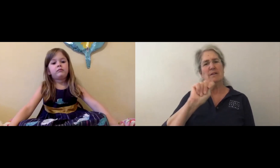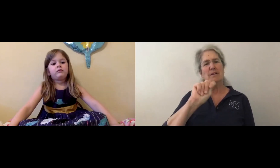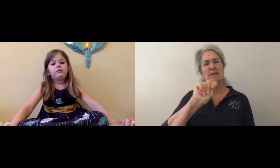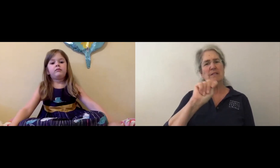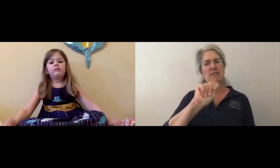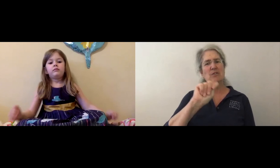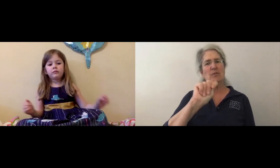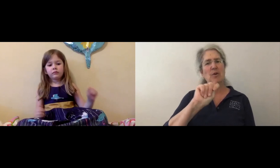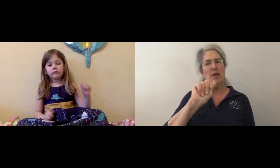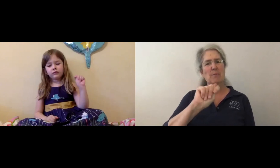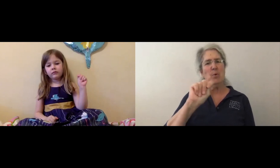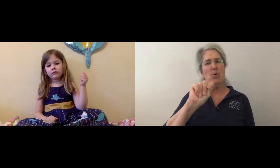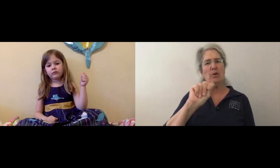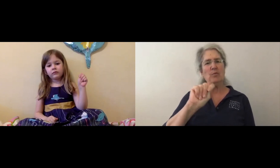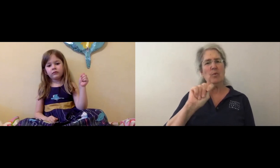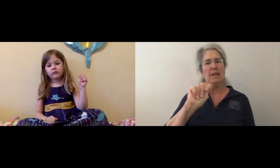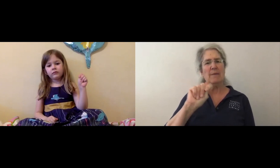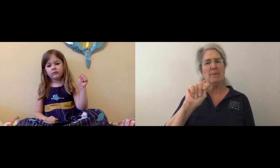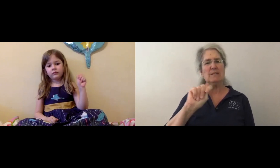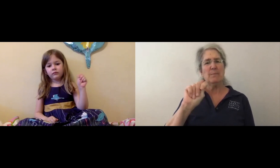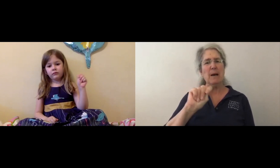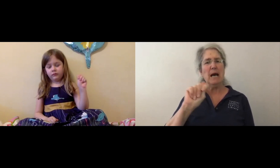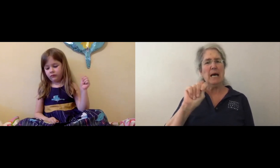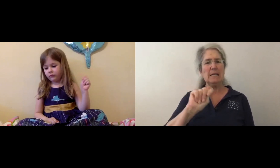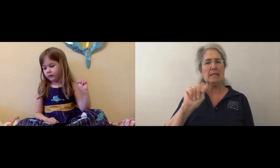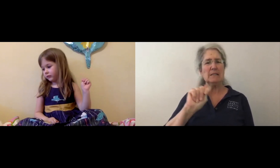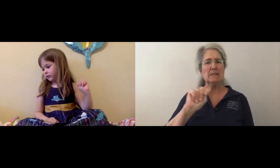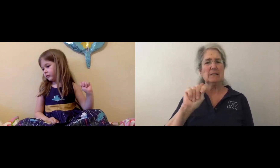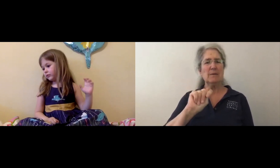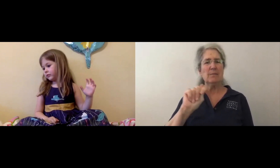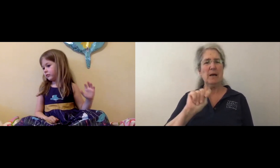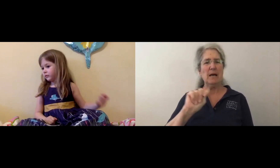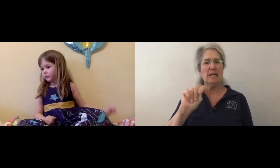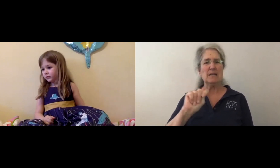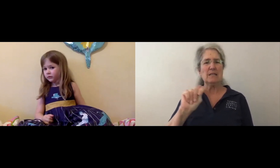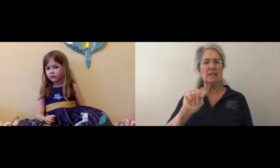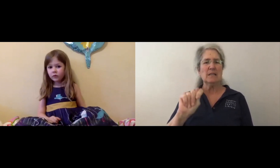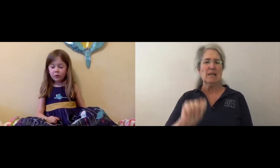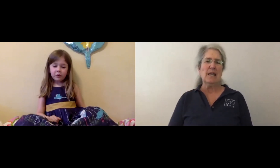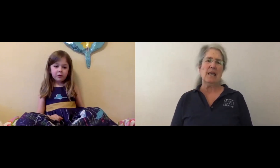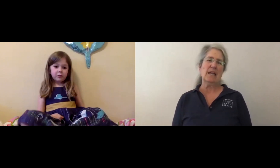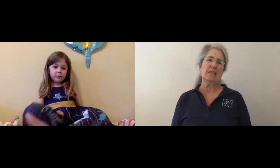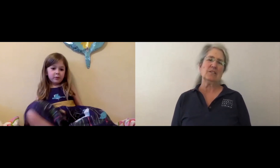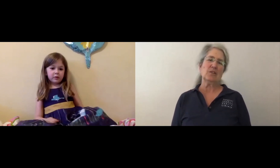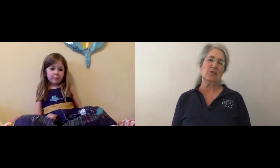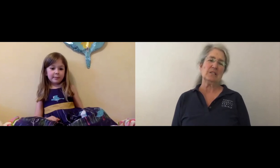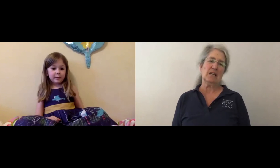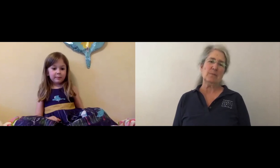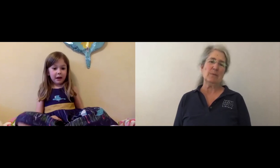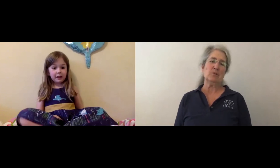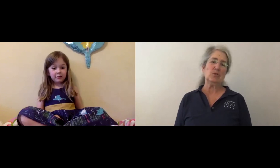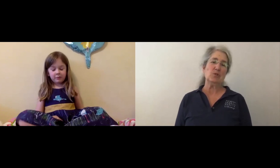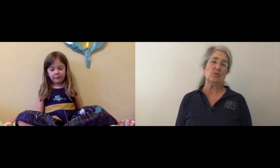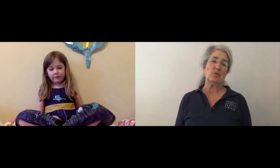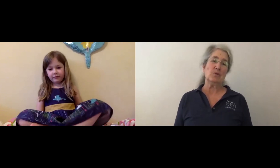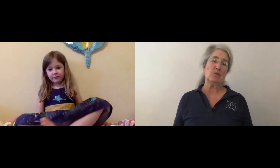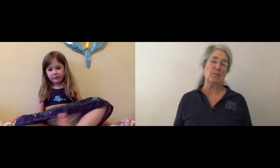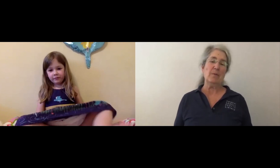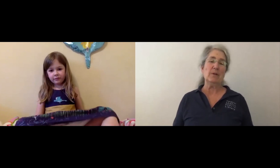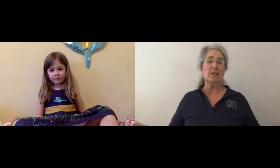This is an important one. That means potty. Potty. And that's a good sign to be able to use if you're in public.